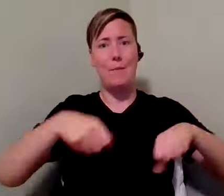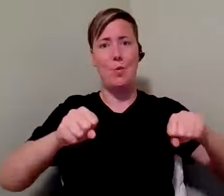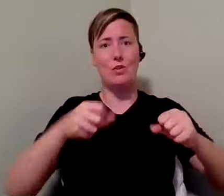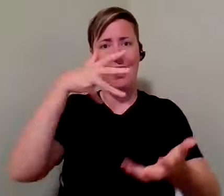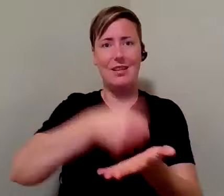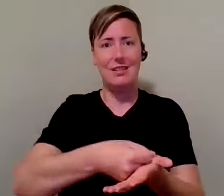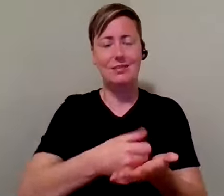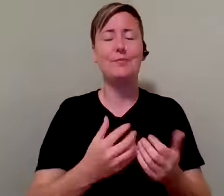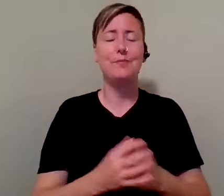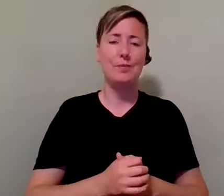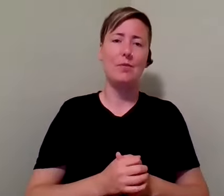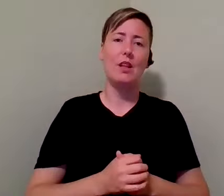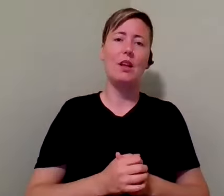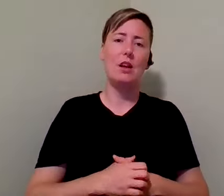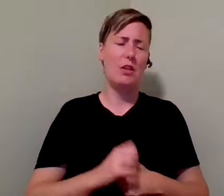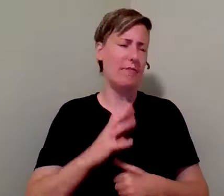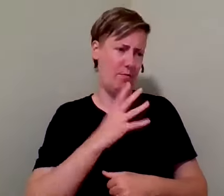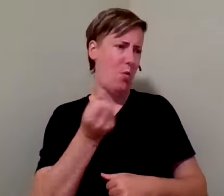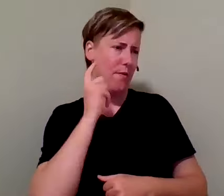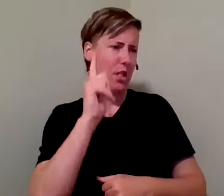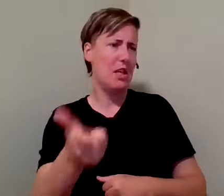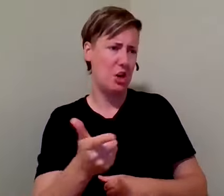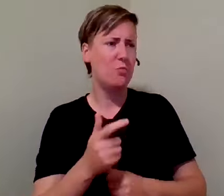later. He said, any that you're not sure about? I said,